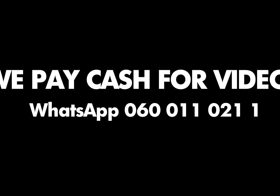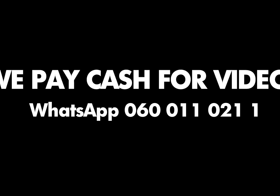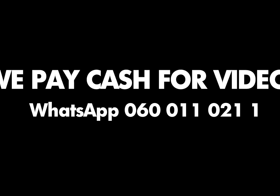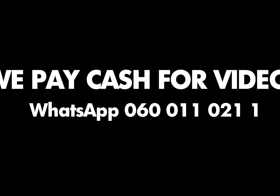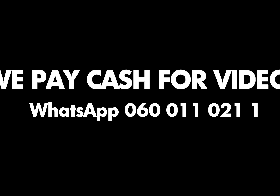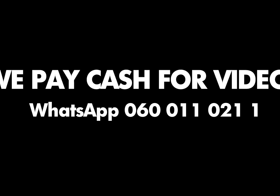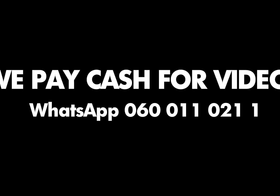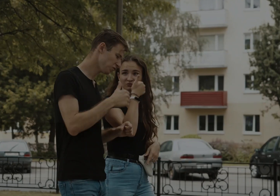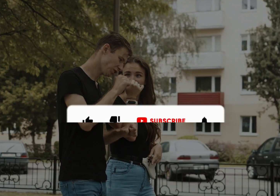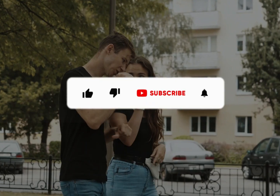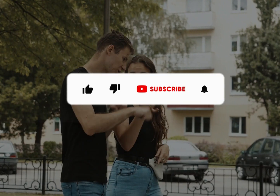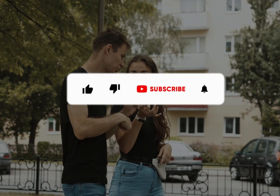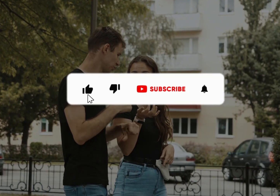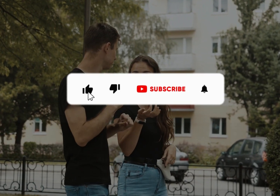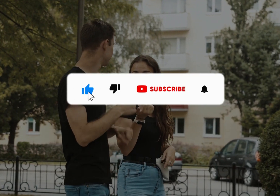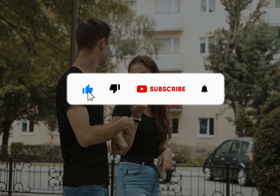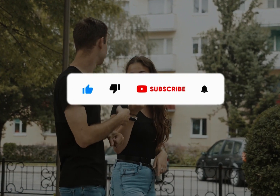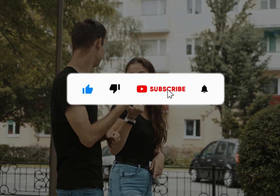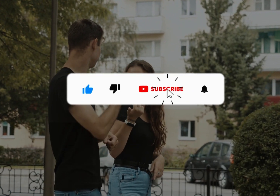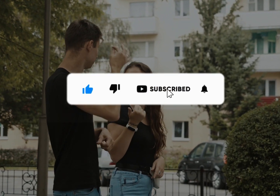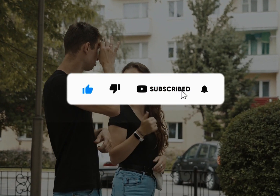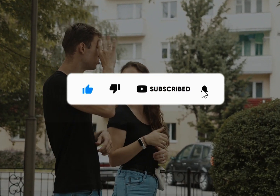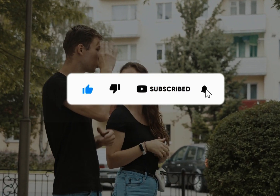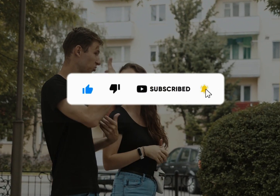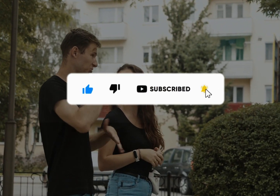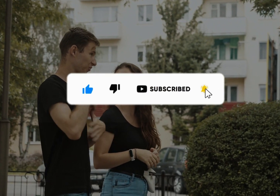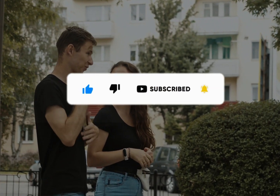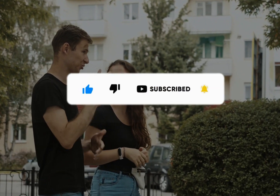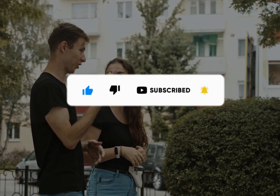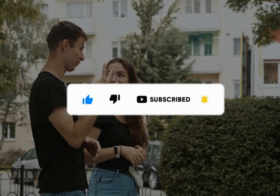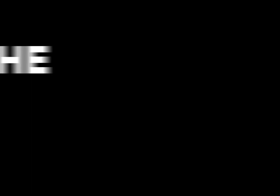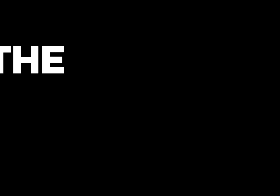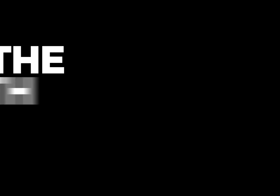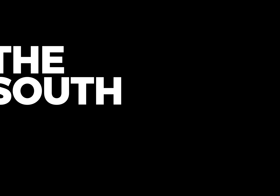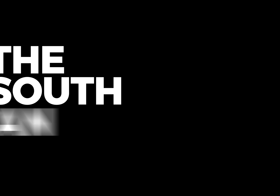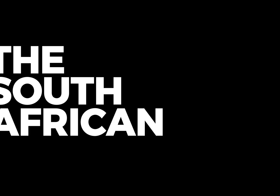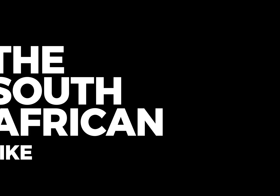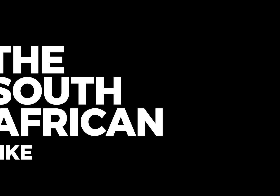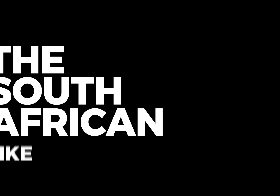060-011-021-1. This is Leah for The South African. Please subscribe for more news updates.